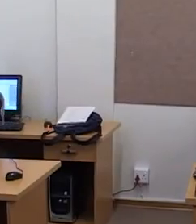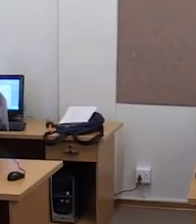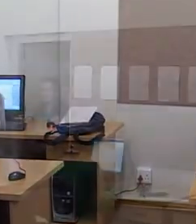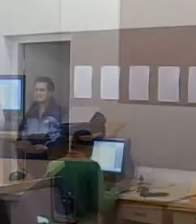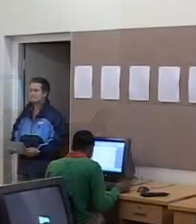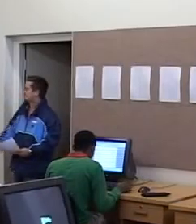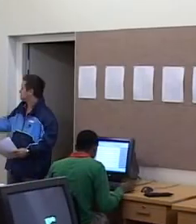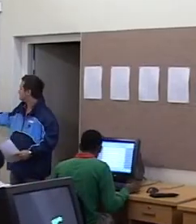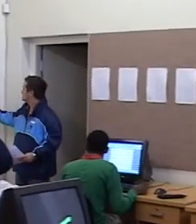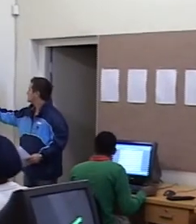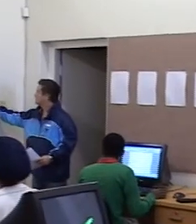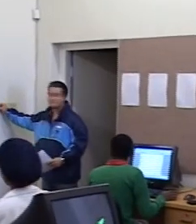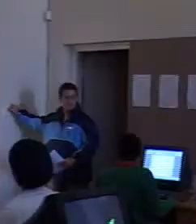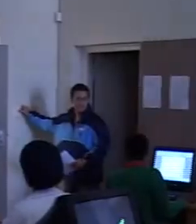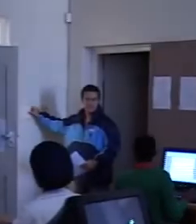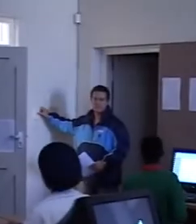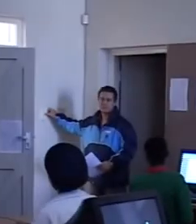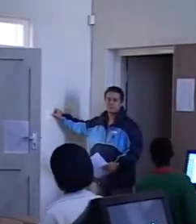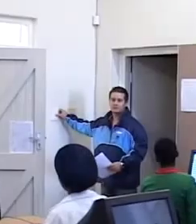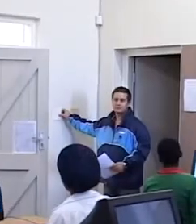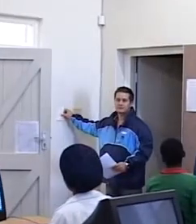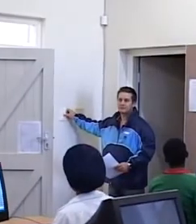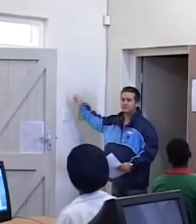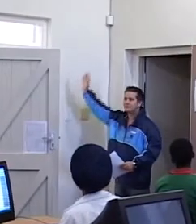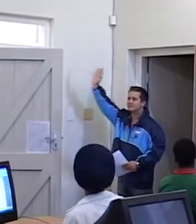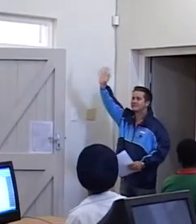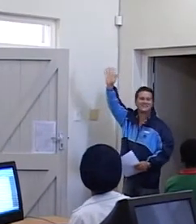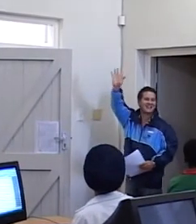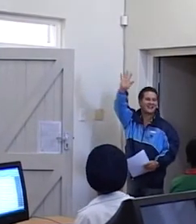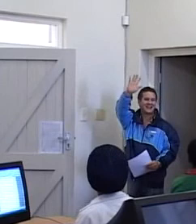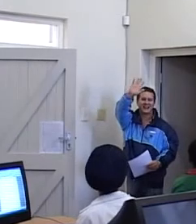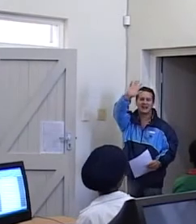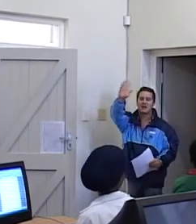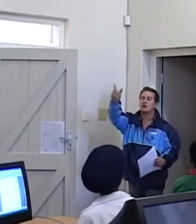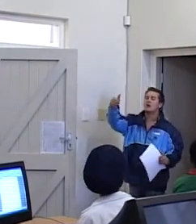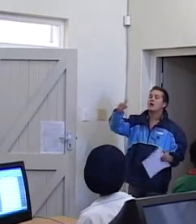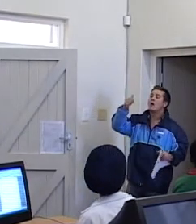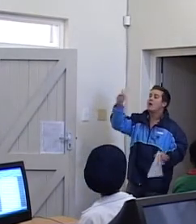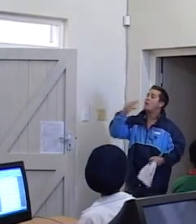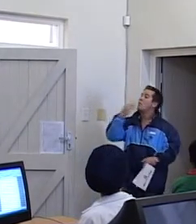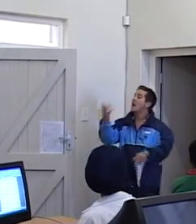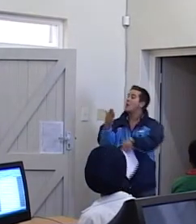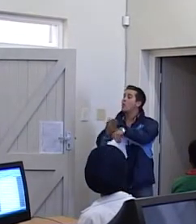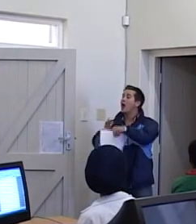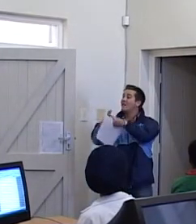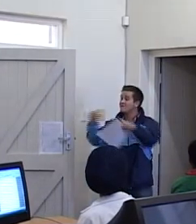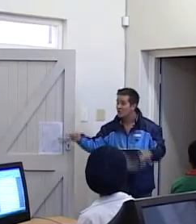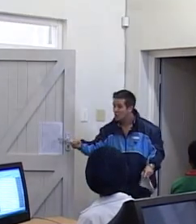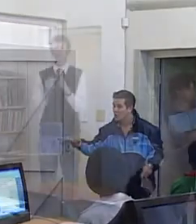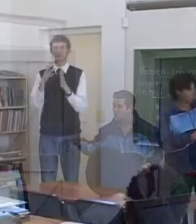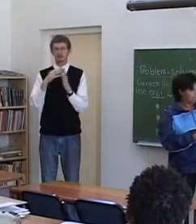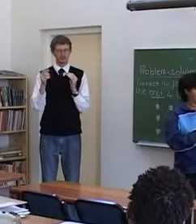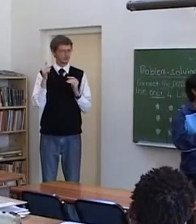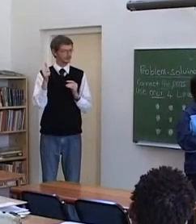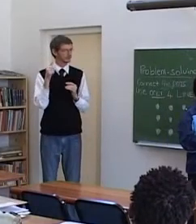training. Since NID College opened in 2001, the lives of deaf students has changed tremendously, as they